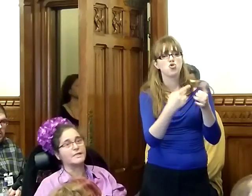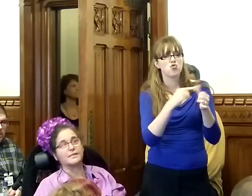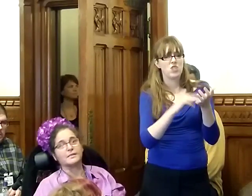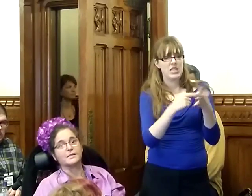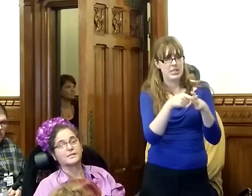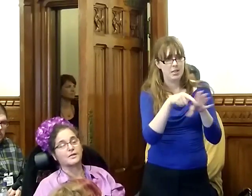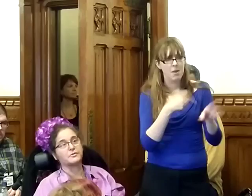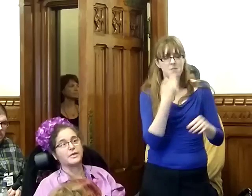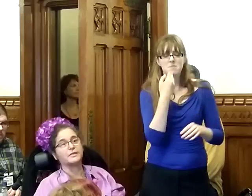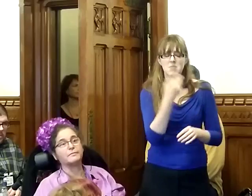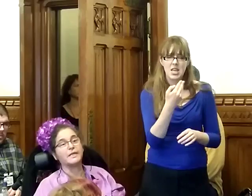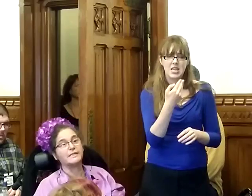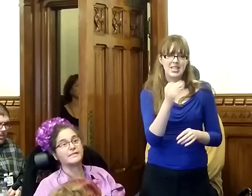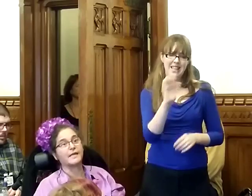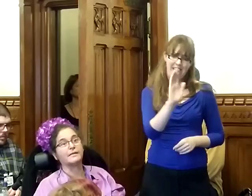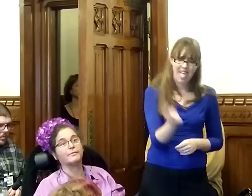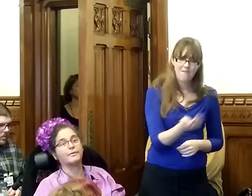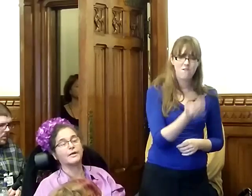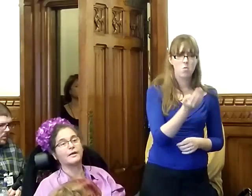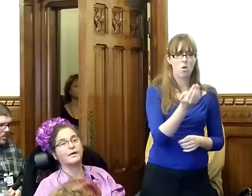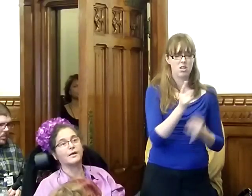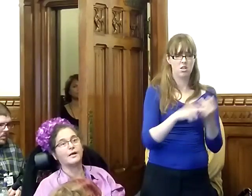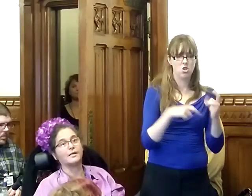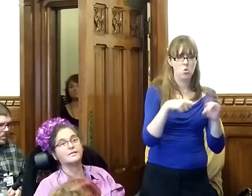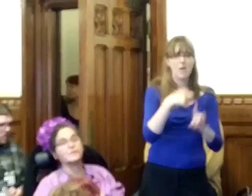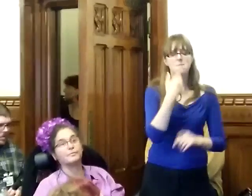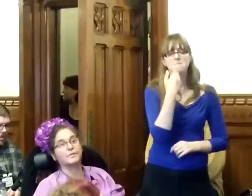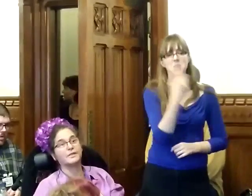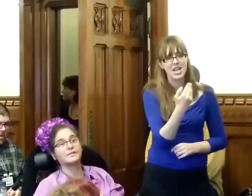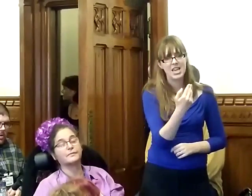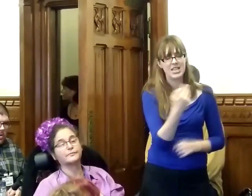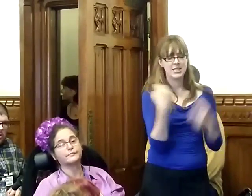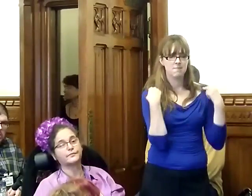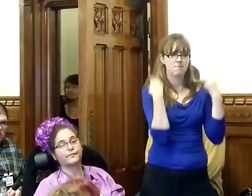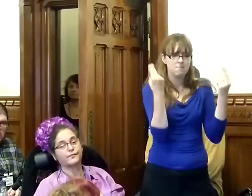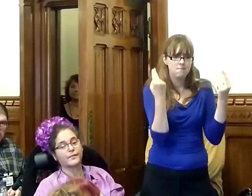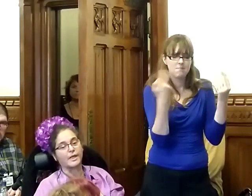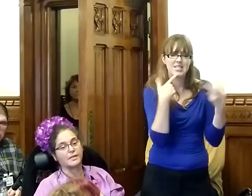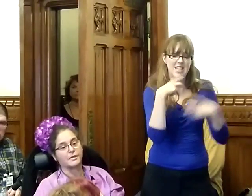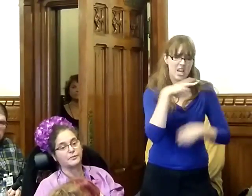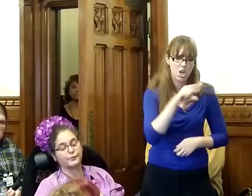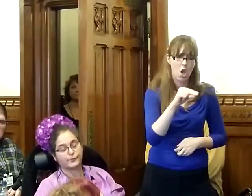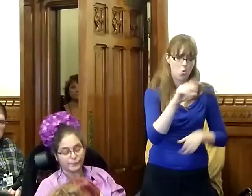every single person in this country to please stand up and stop this.